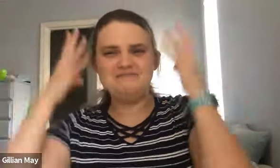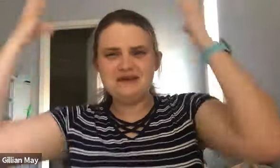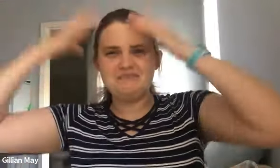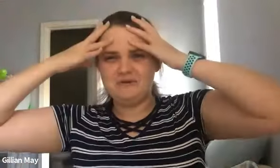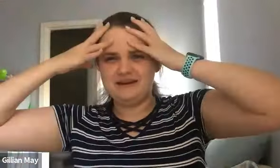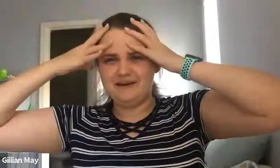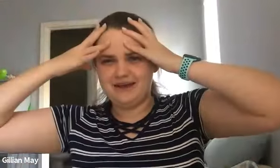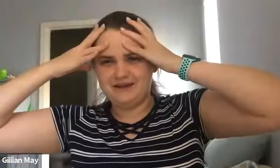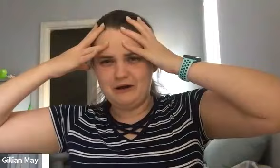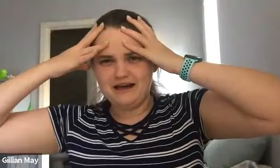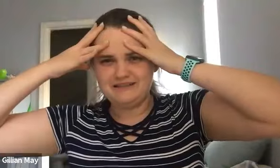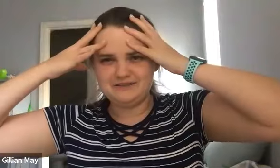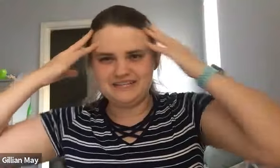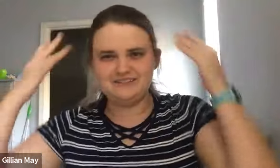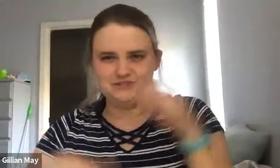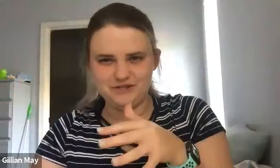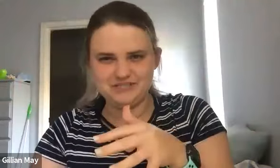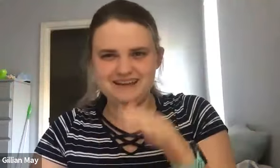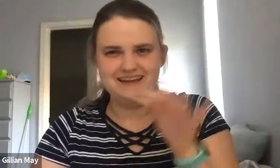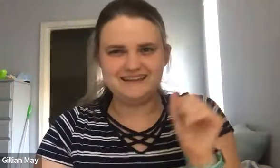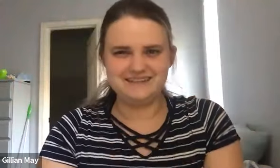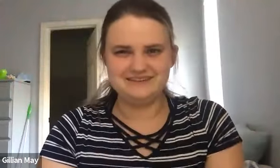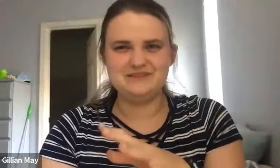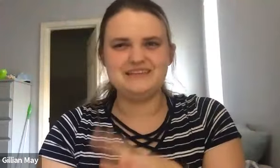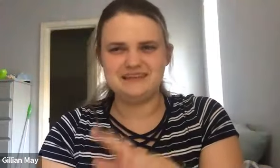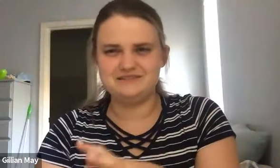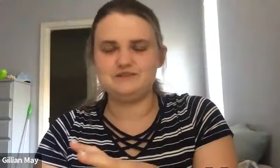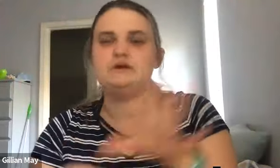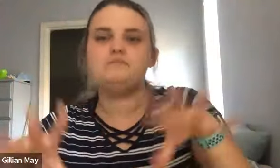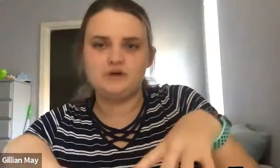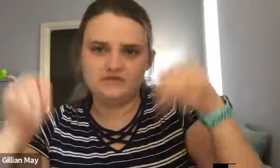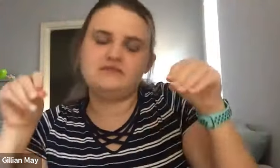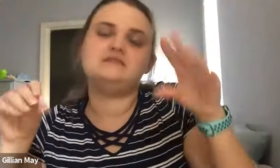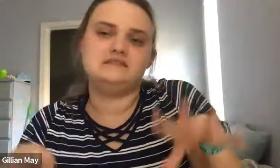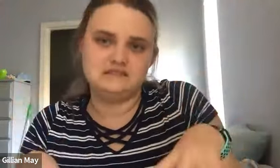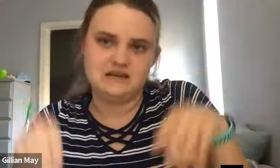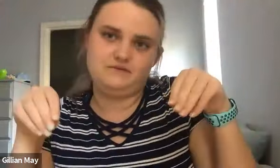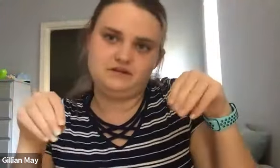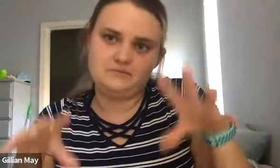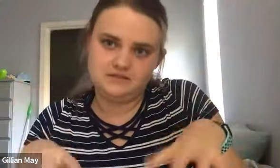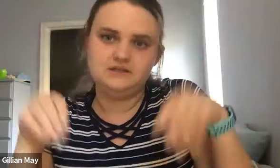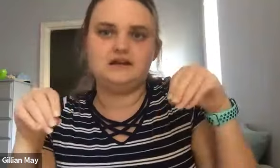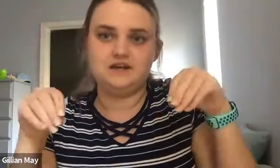me, I'm going, okay, well, I learned English first, not ASL, so that sounds a little weird, but this is the sign for